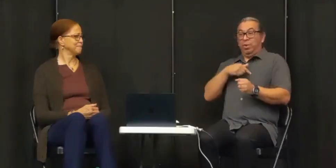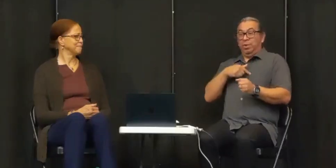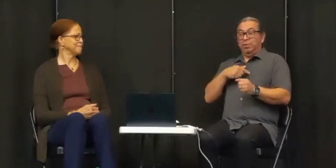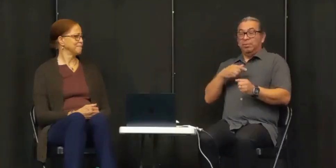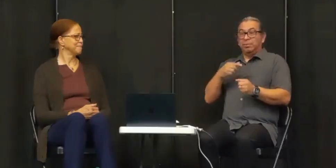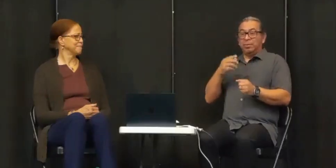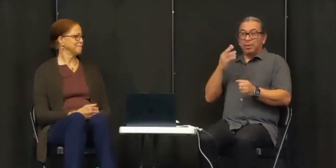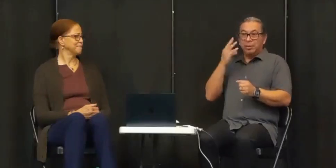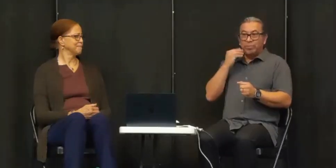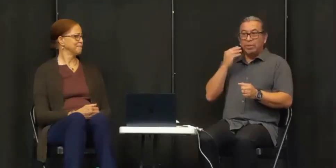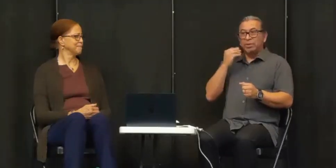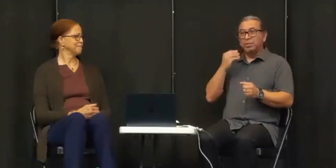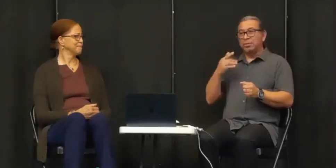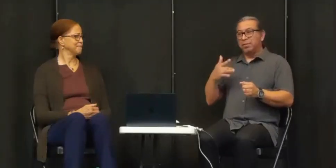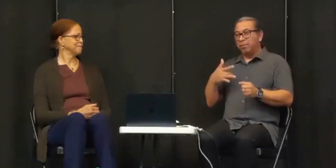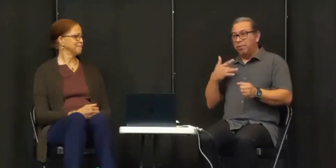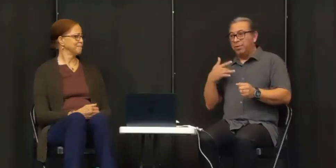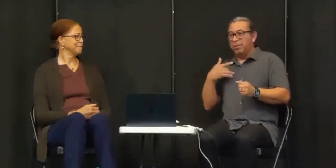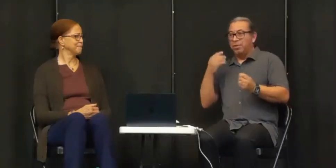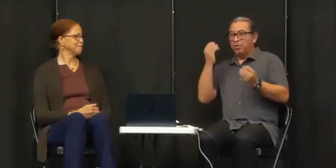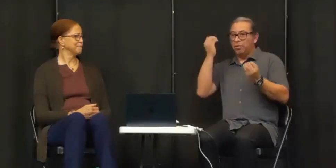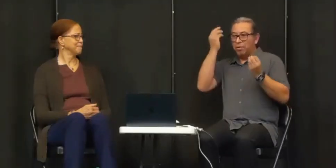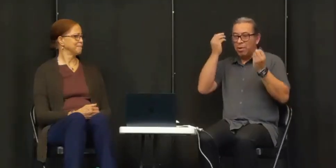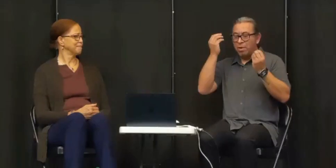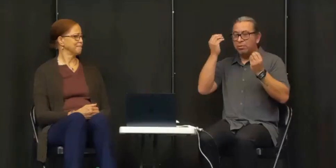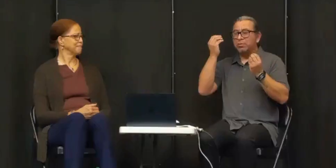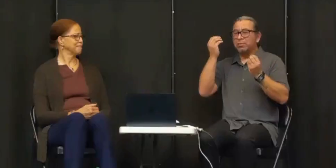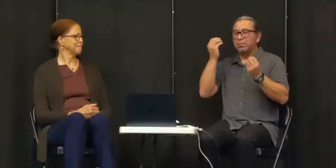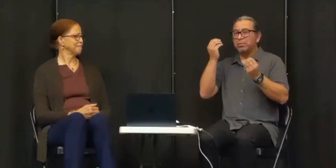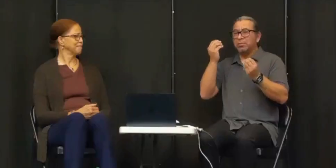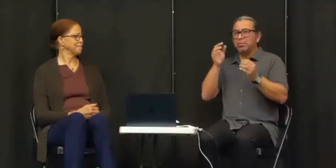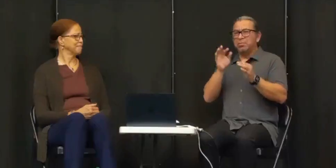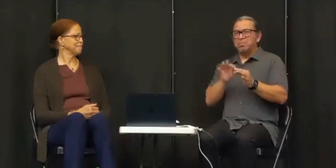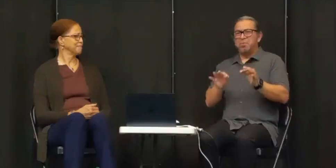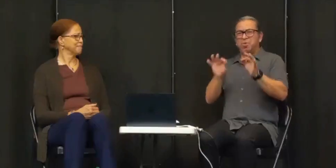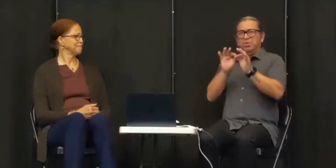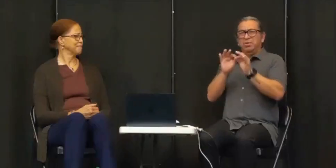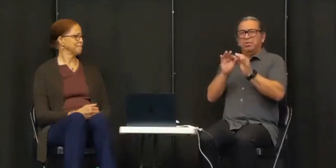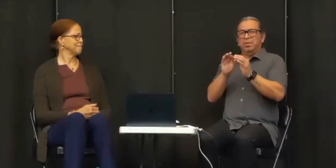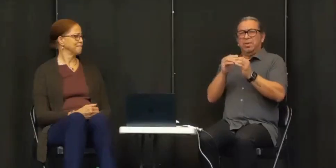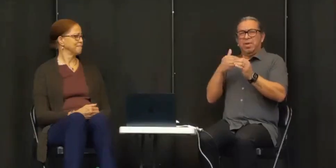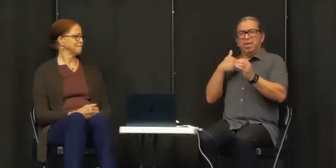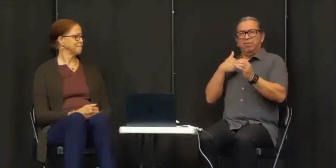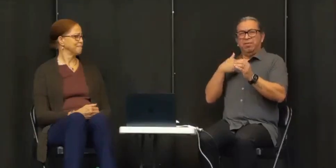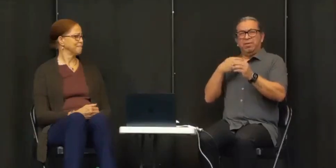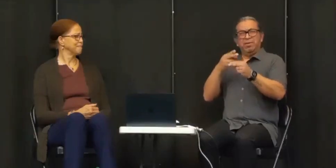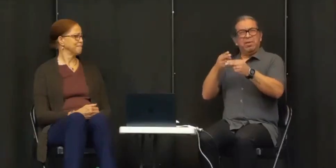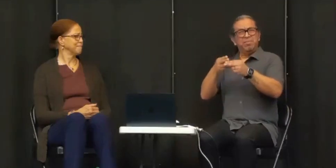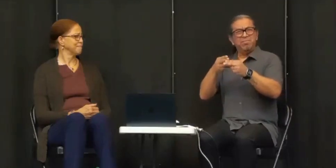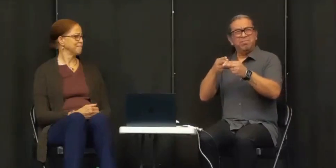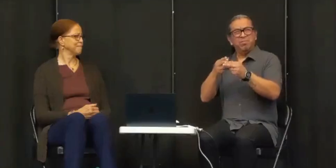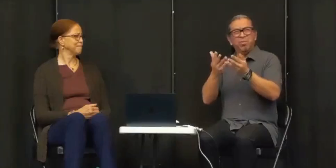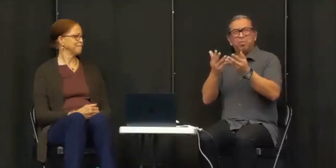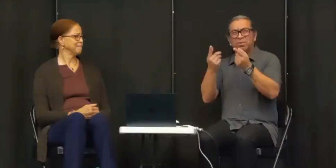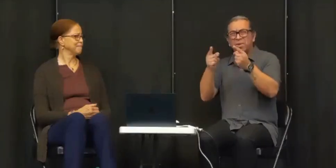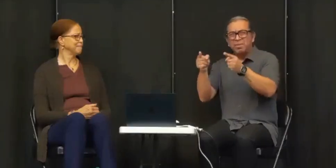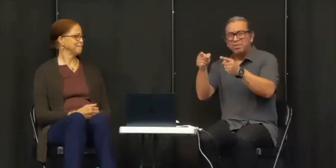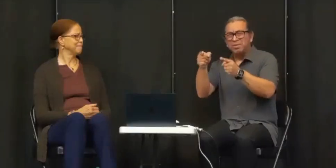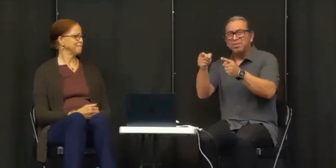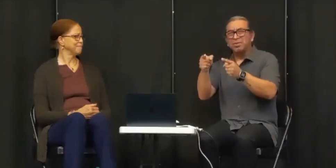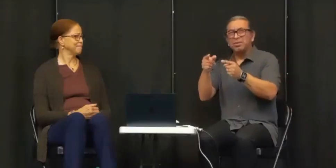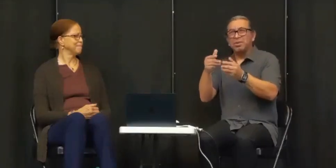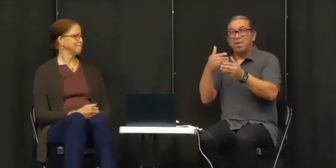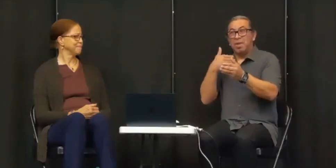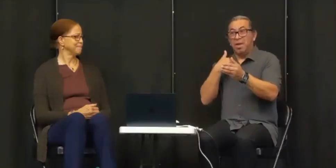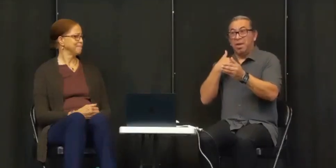on. What we experience, what we feel, our thought processes, it's important to